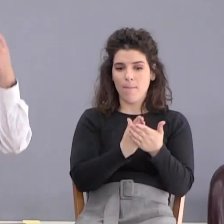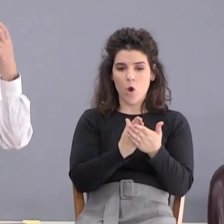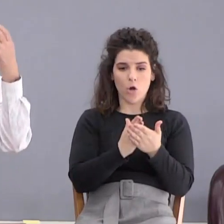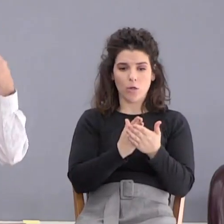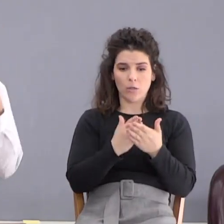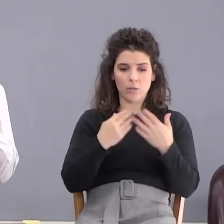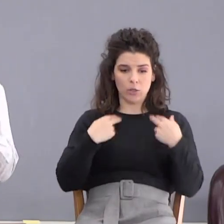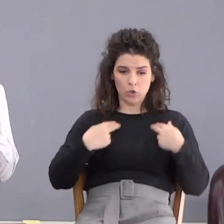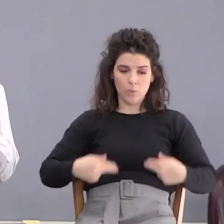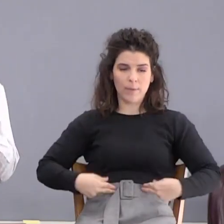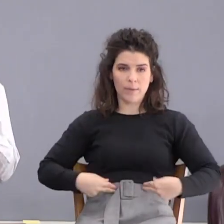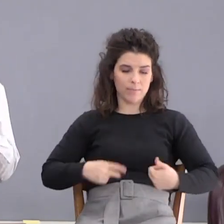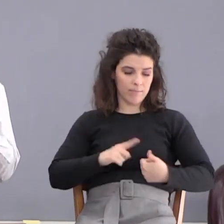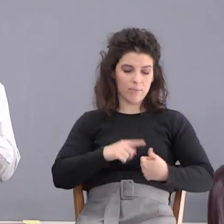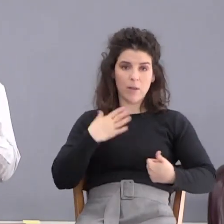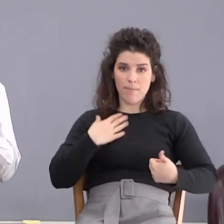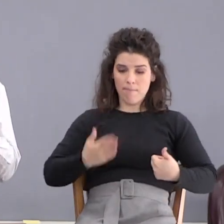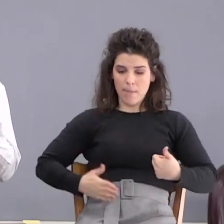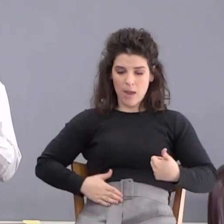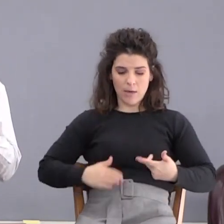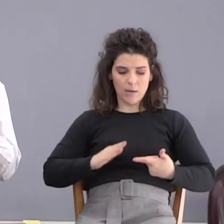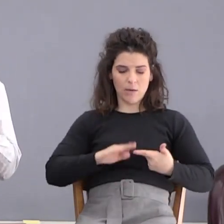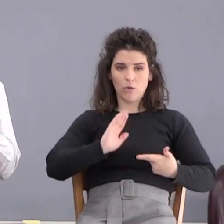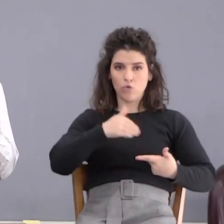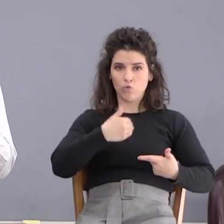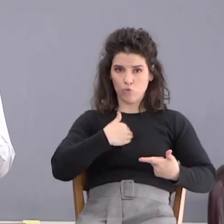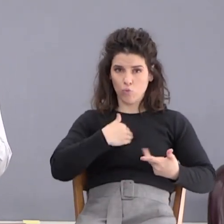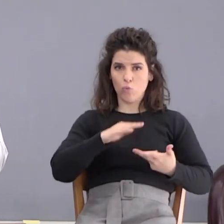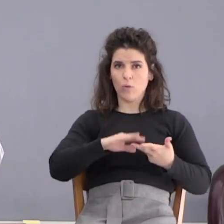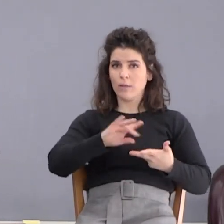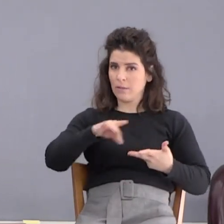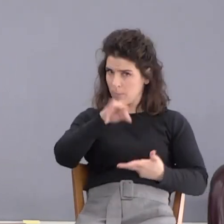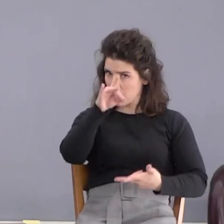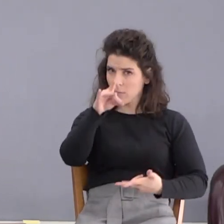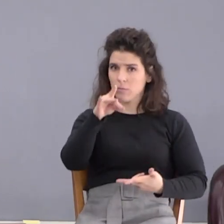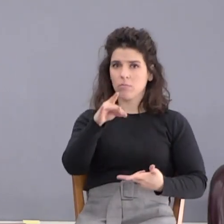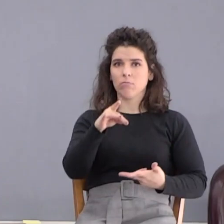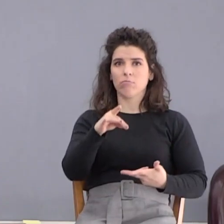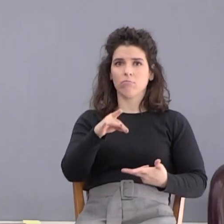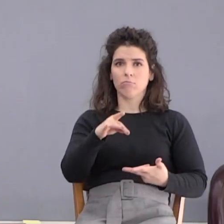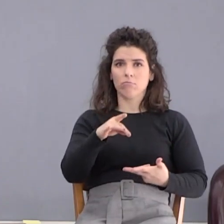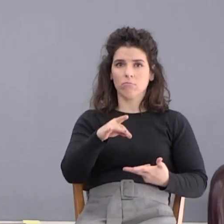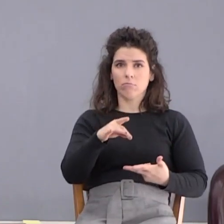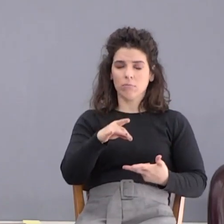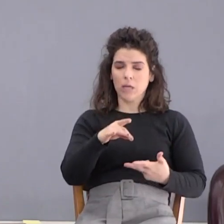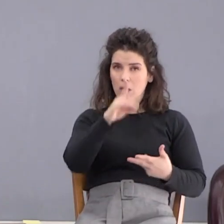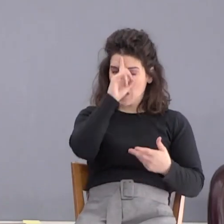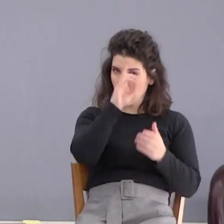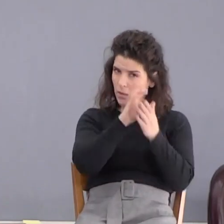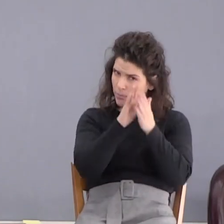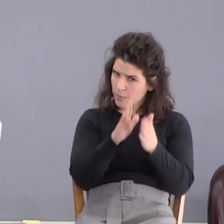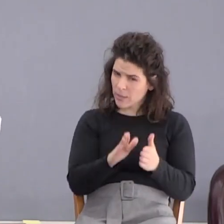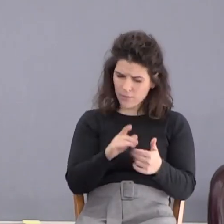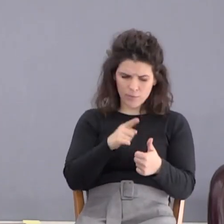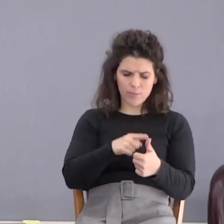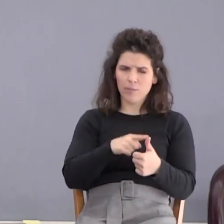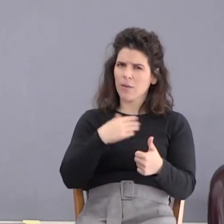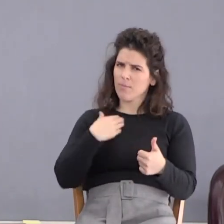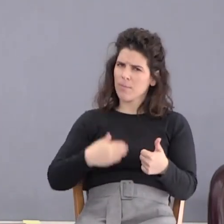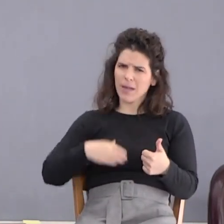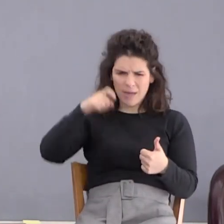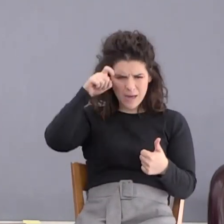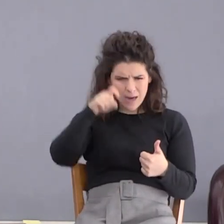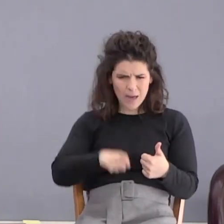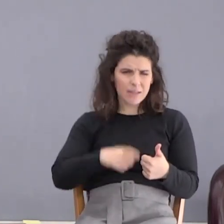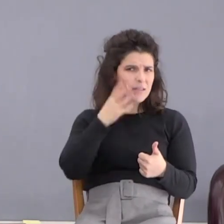We're body, soul, and spirit. And the believer has to go